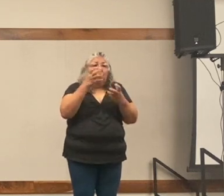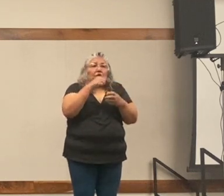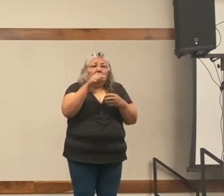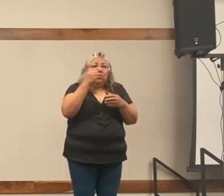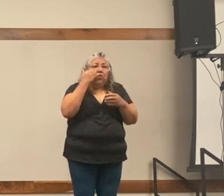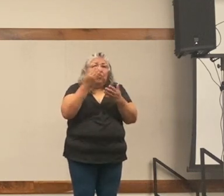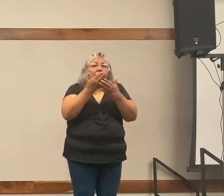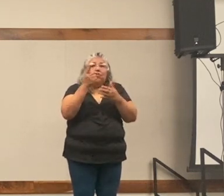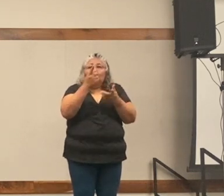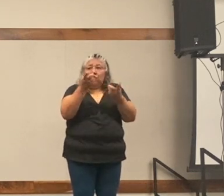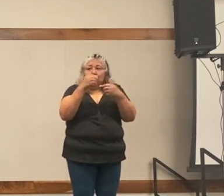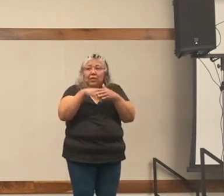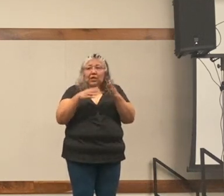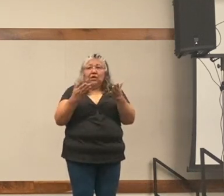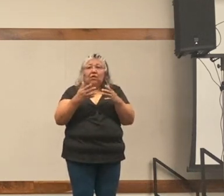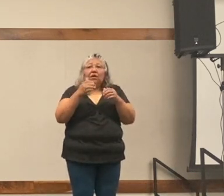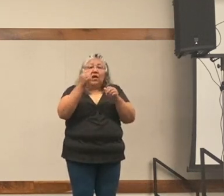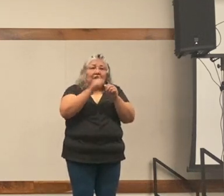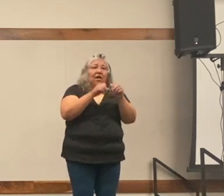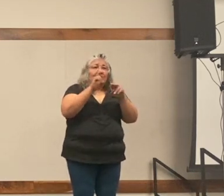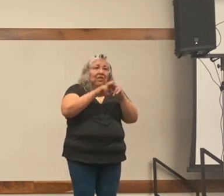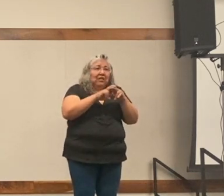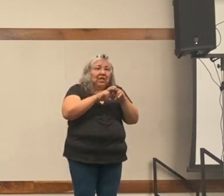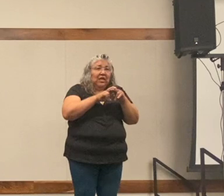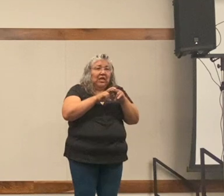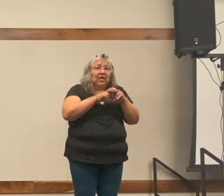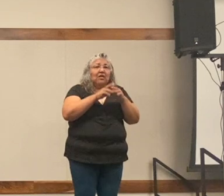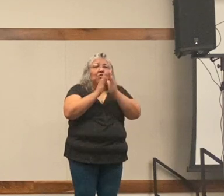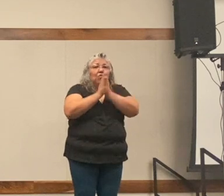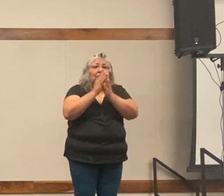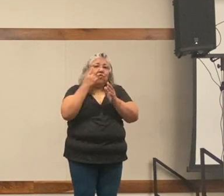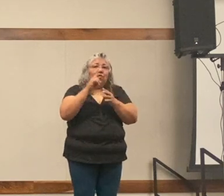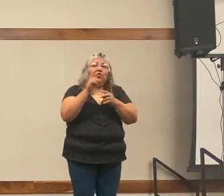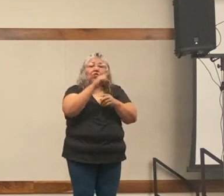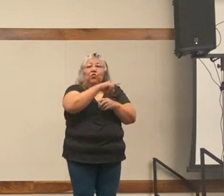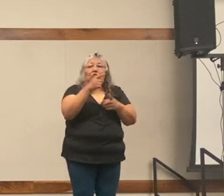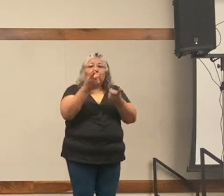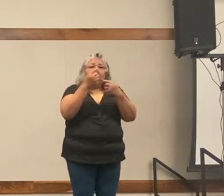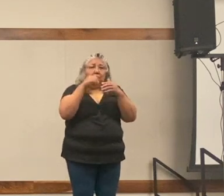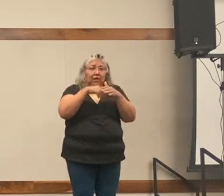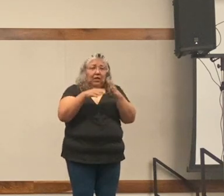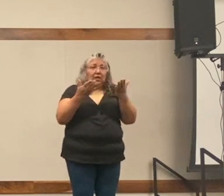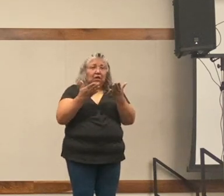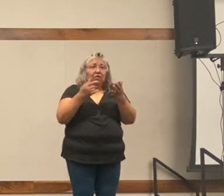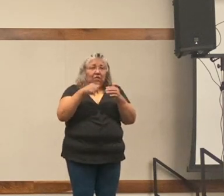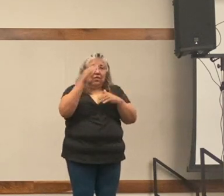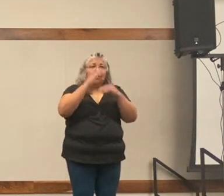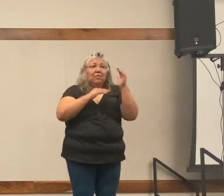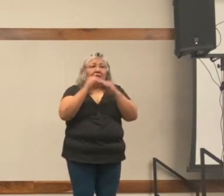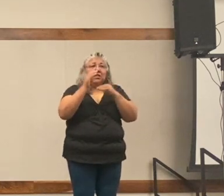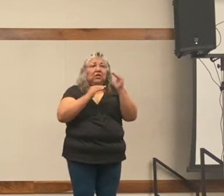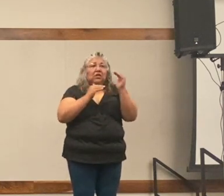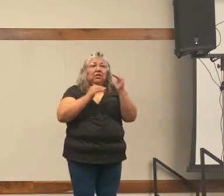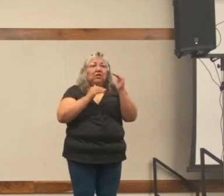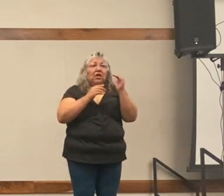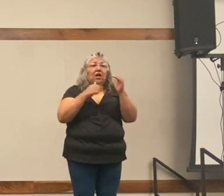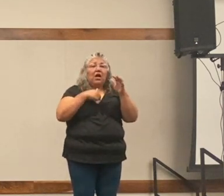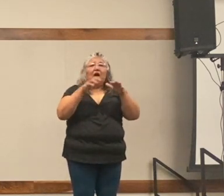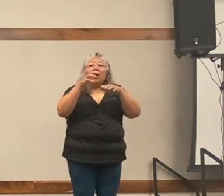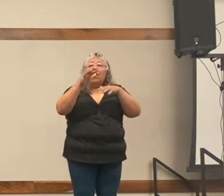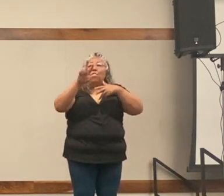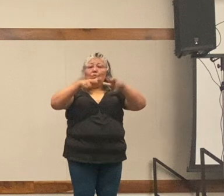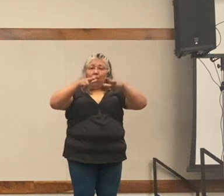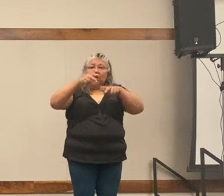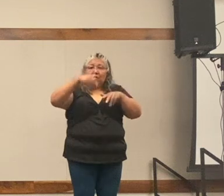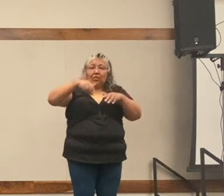all come in here, every seat in here is prayed for. That when you come here, this building, I march around this